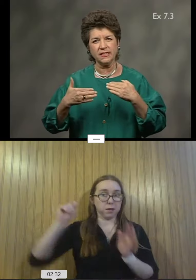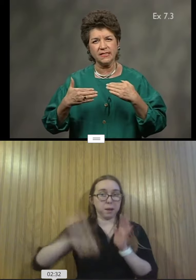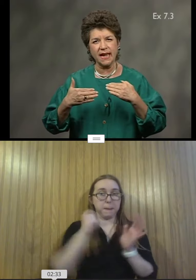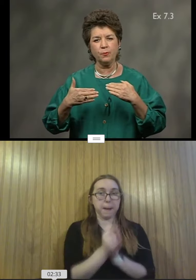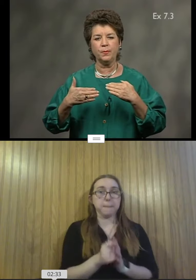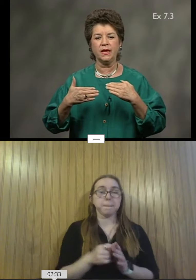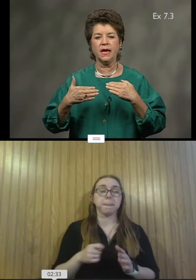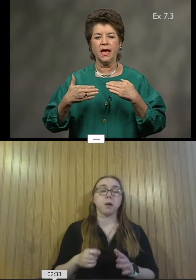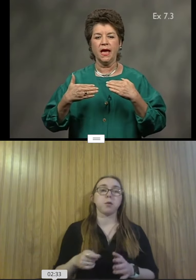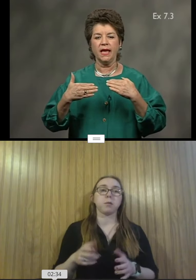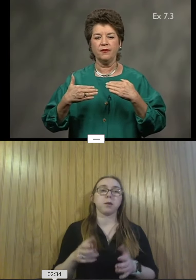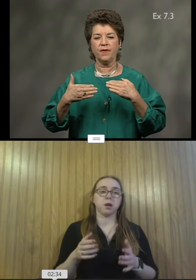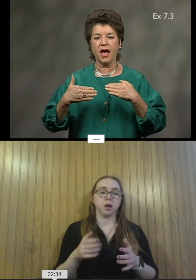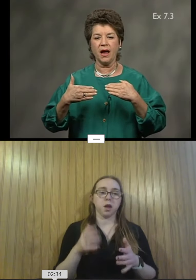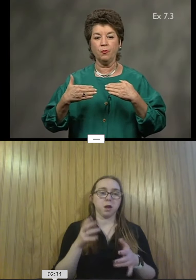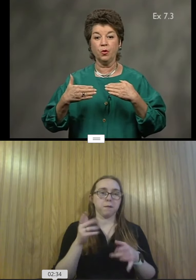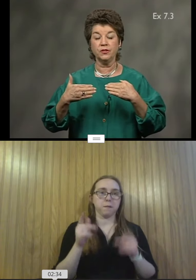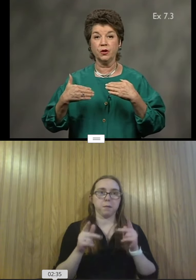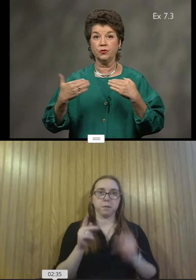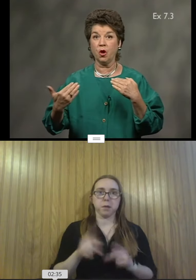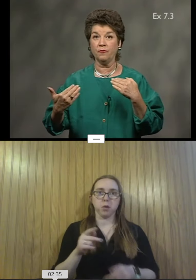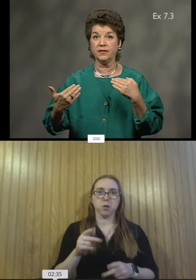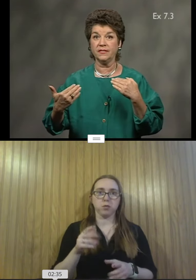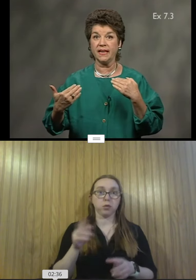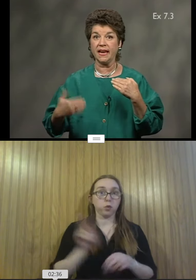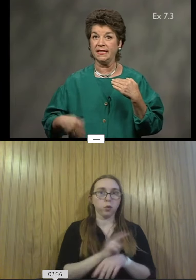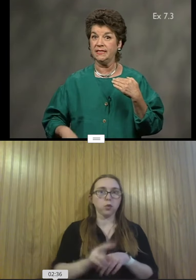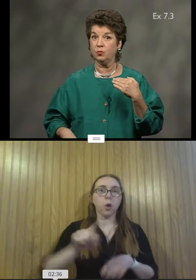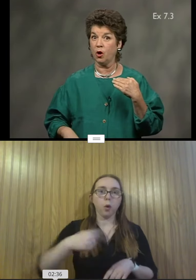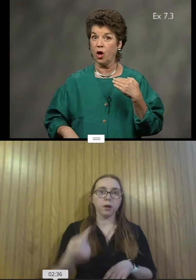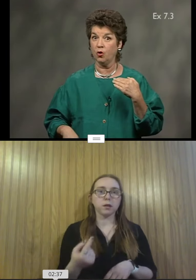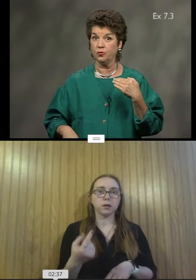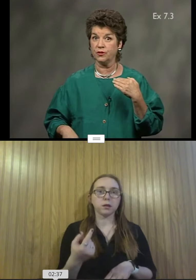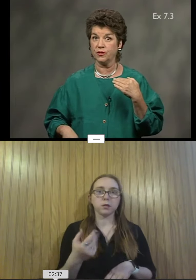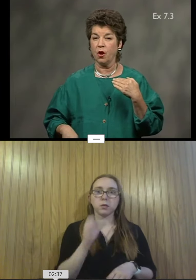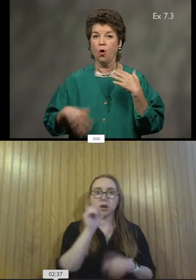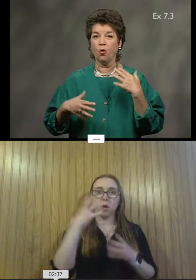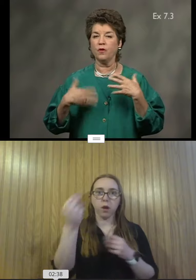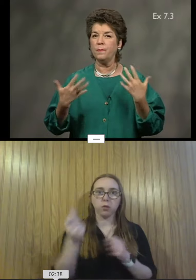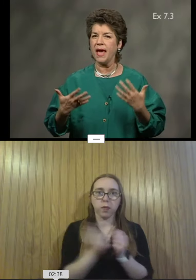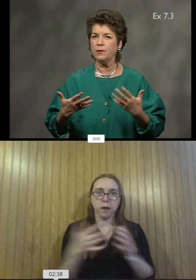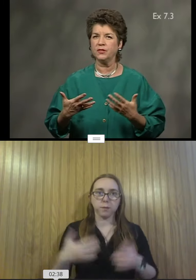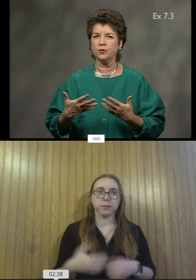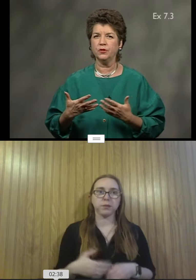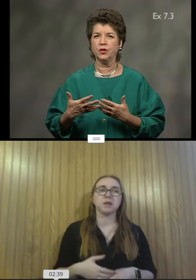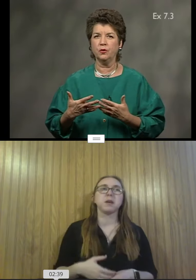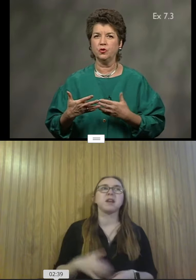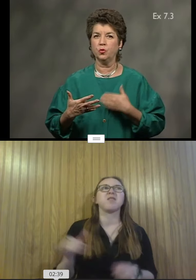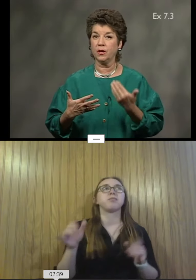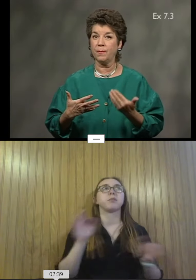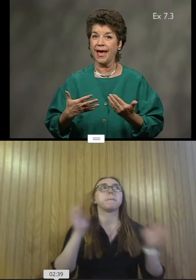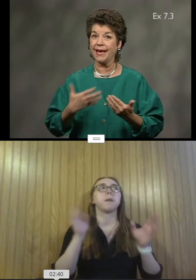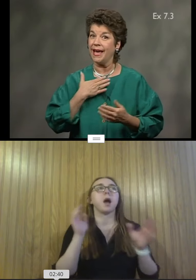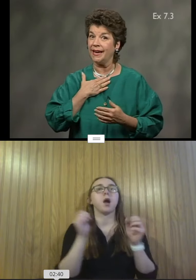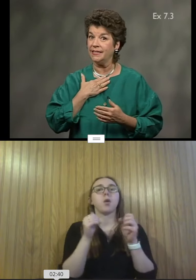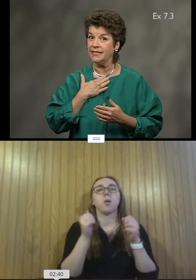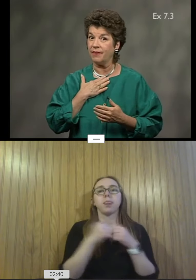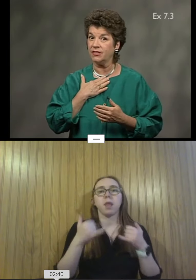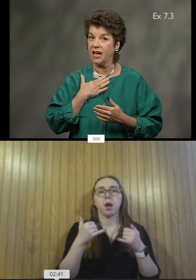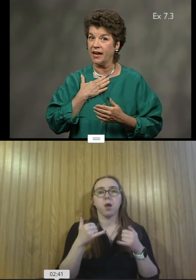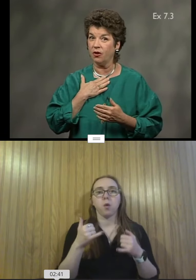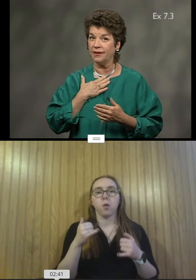parallel today would be if I were going to go to an office and I didn't wear hose, or if a man was going to go to work in a bank and